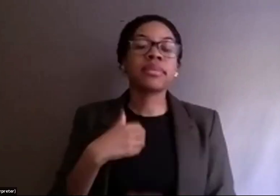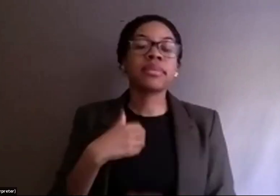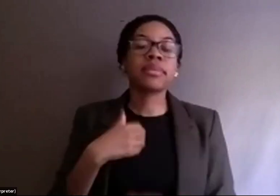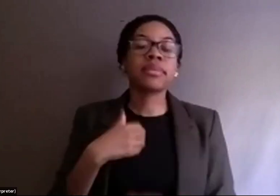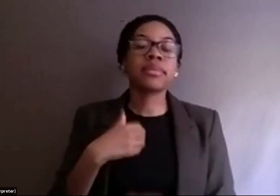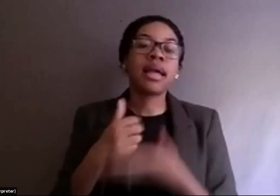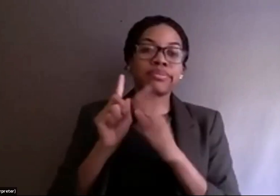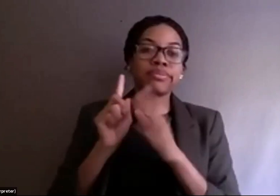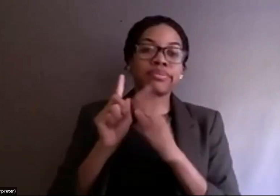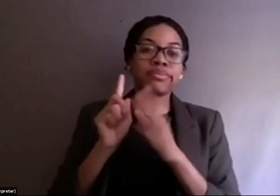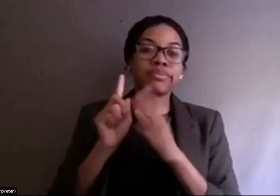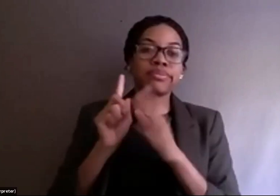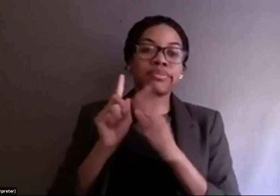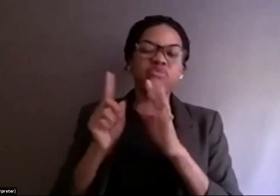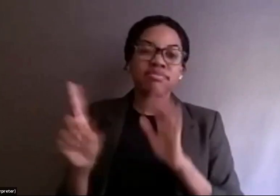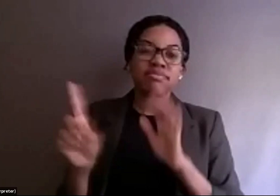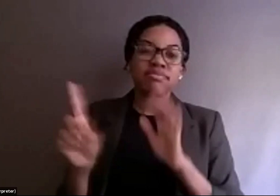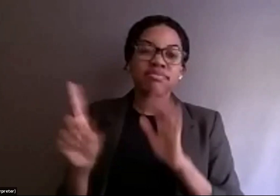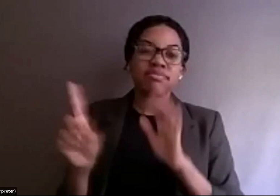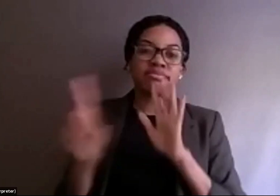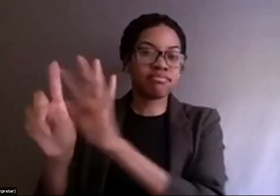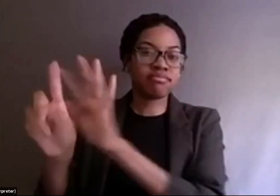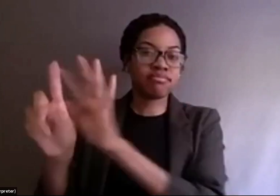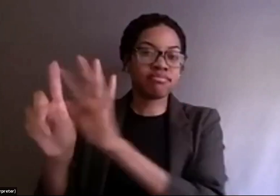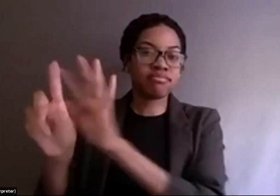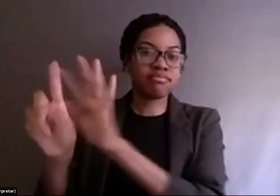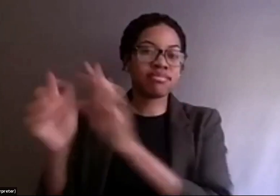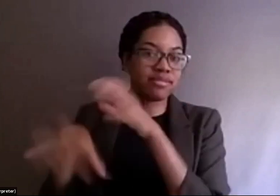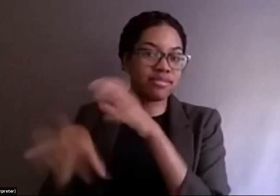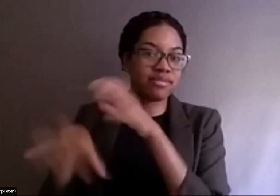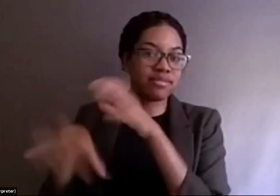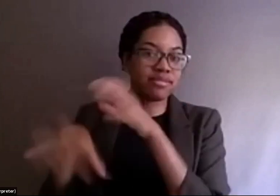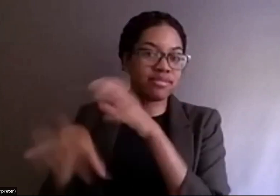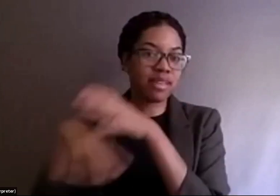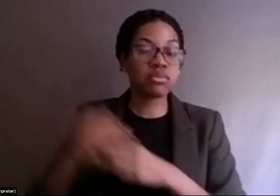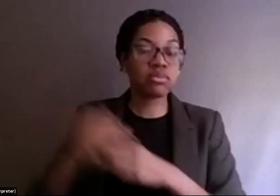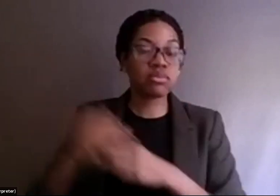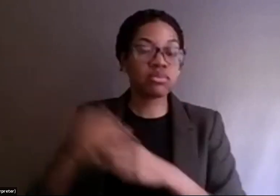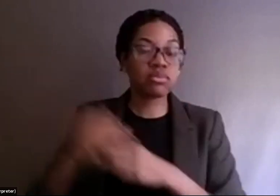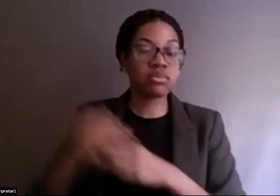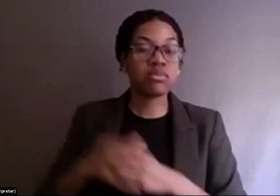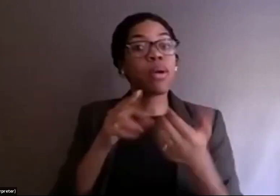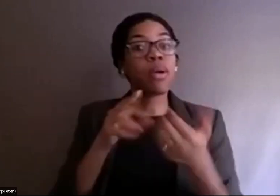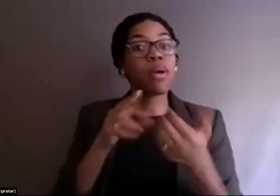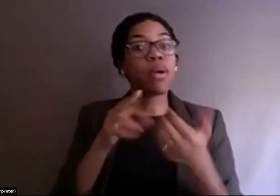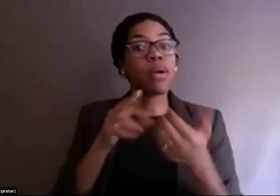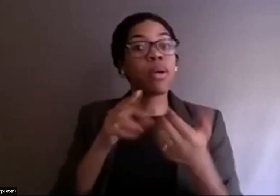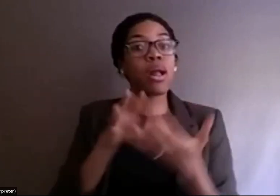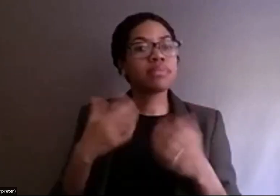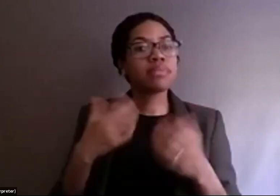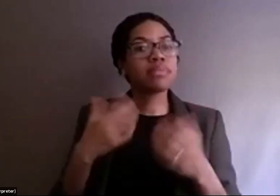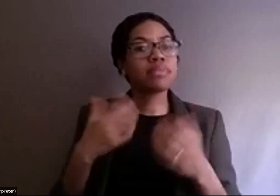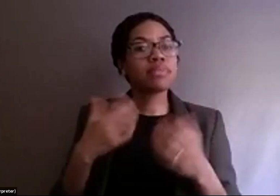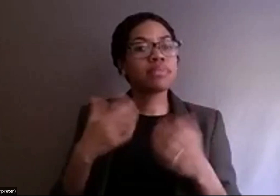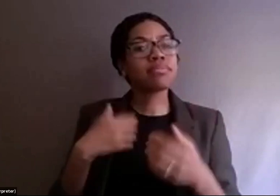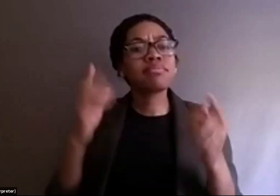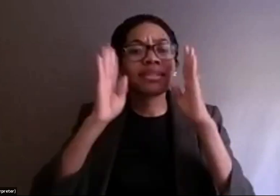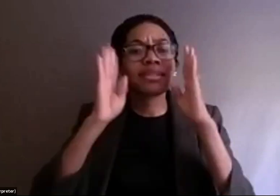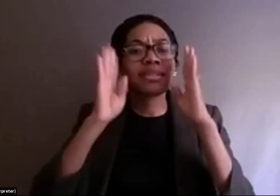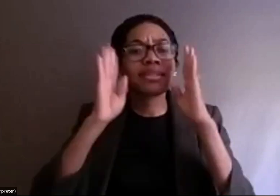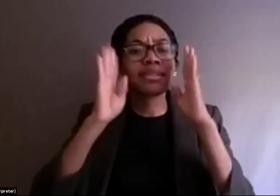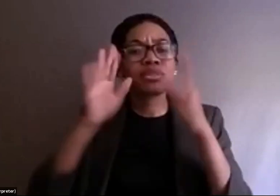So for me, it was, first of all, you need to listen to local people because they actually know what they're talking about. Don't think you know what